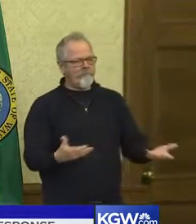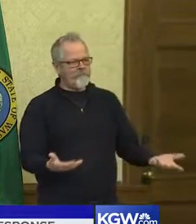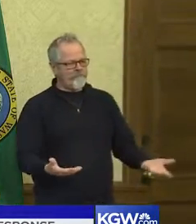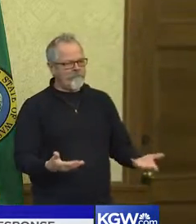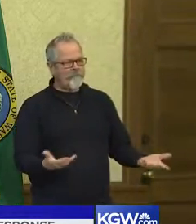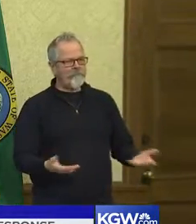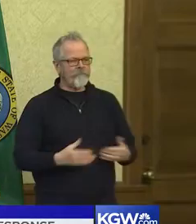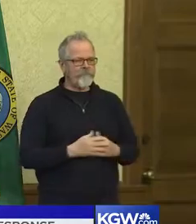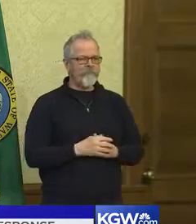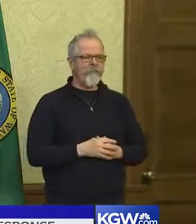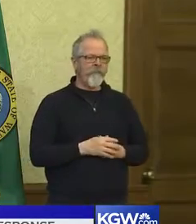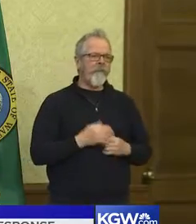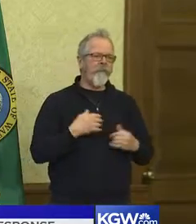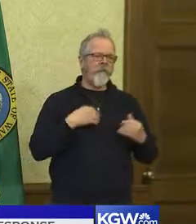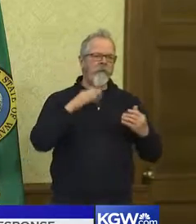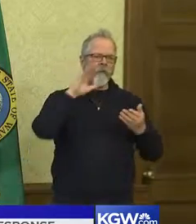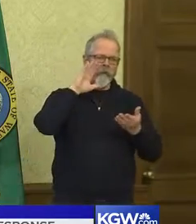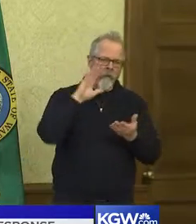News Tribune.